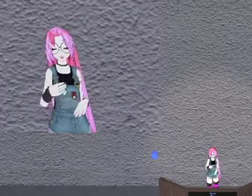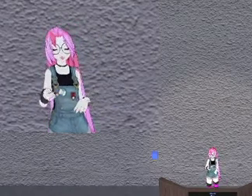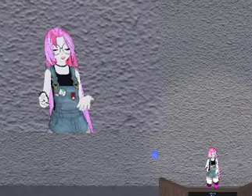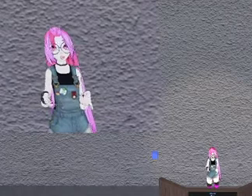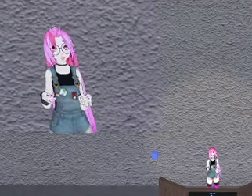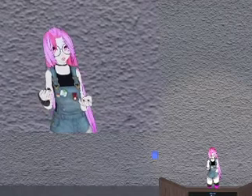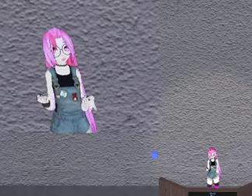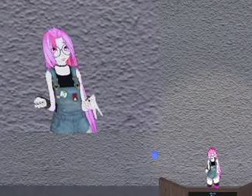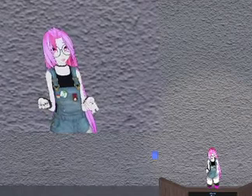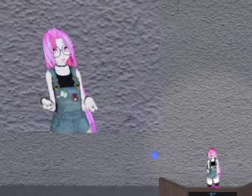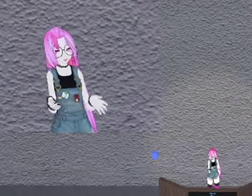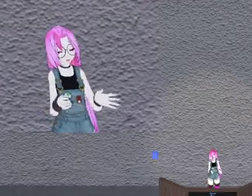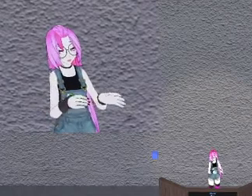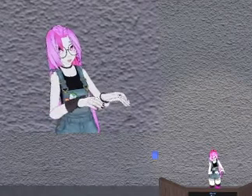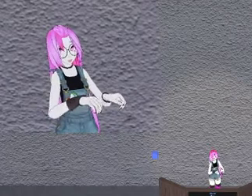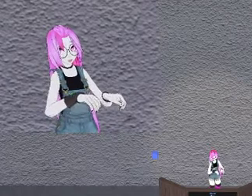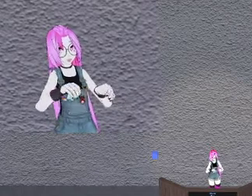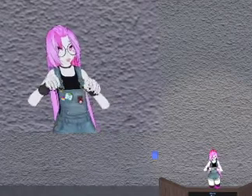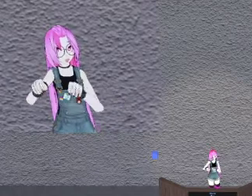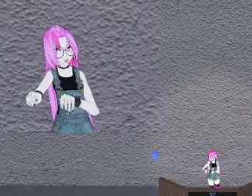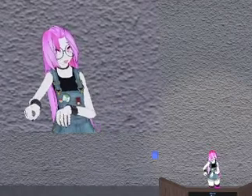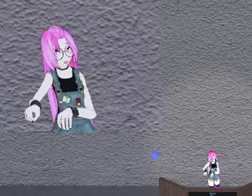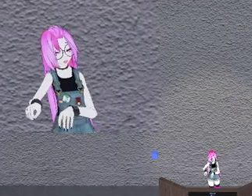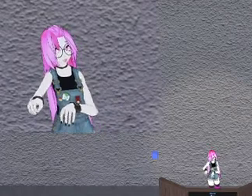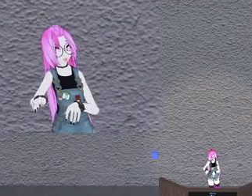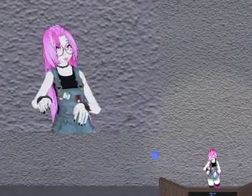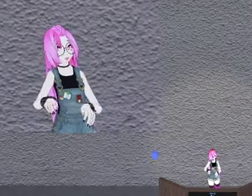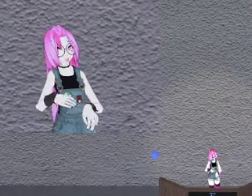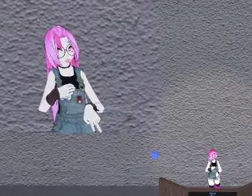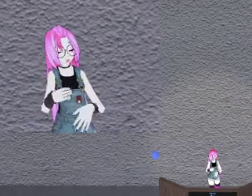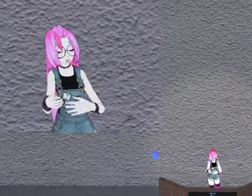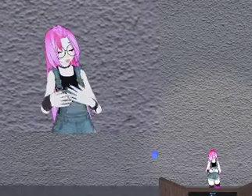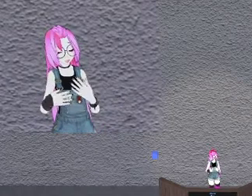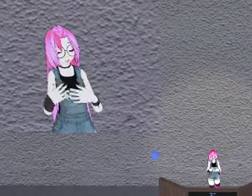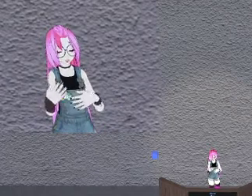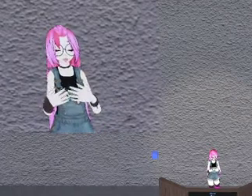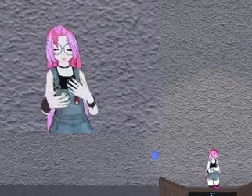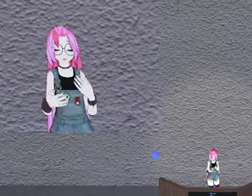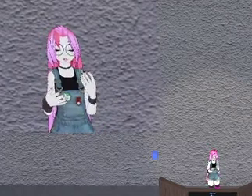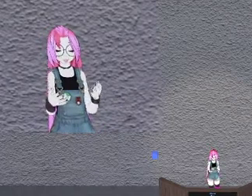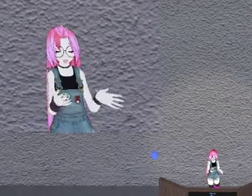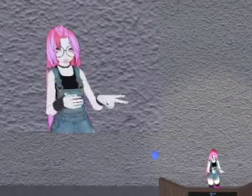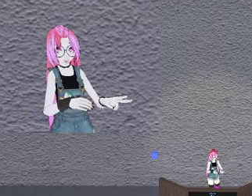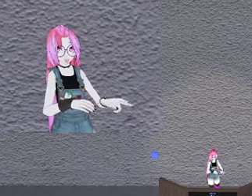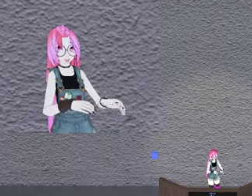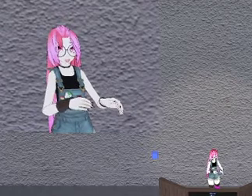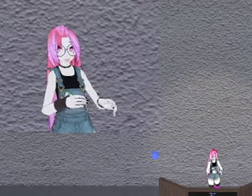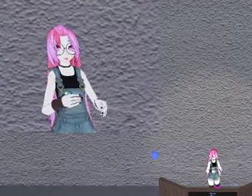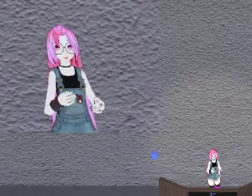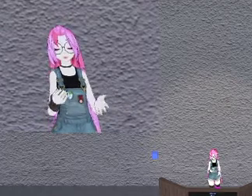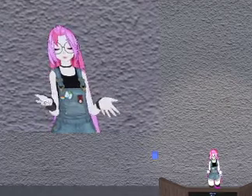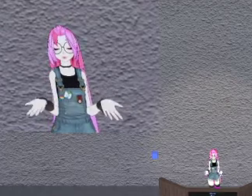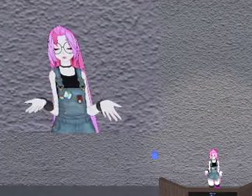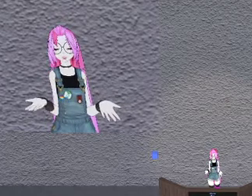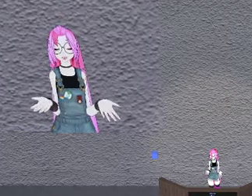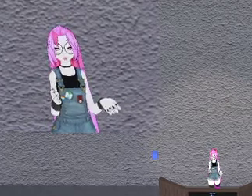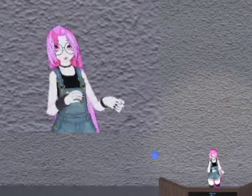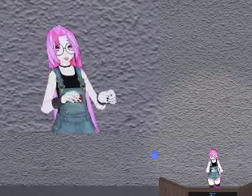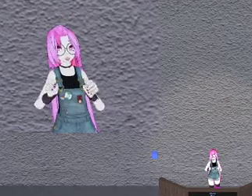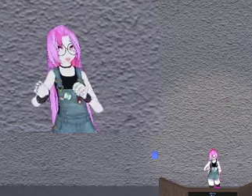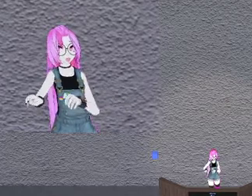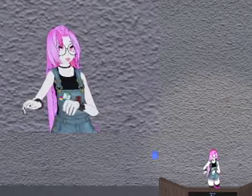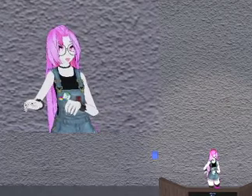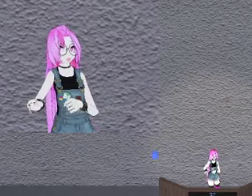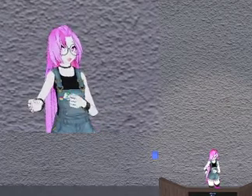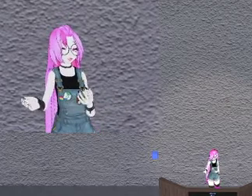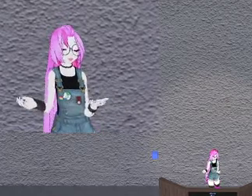Or anything of the physical act of moving, or more of a contextual, like